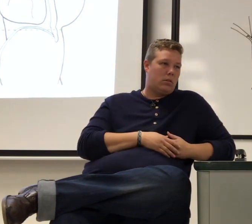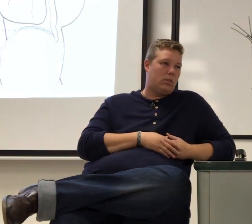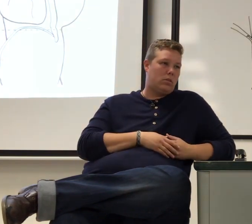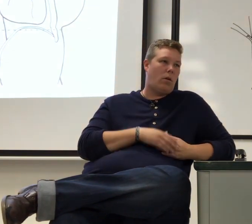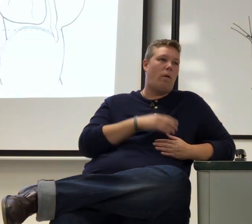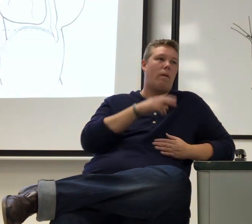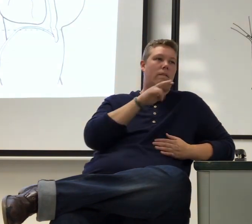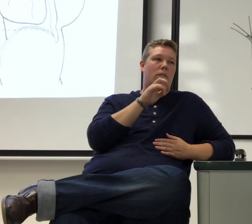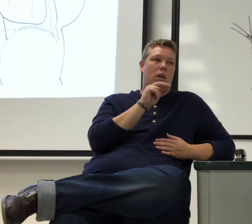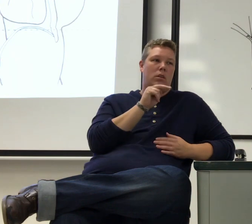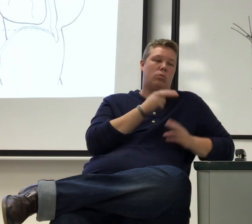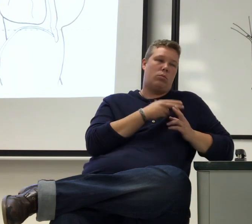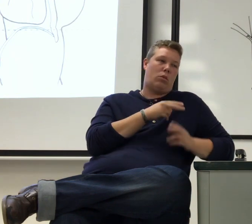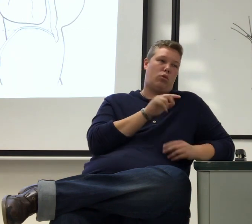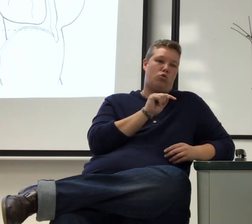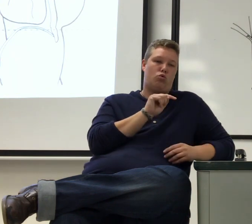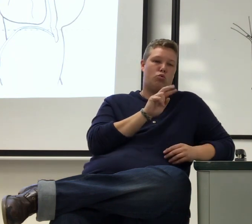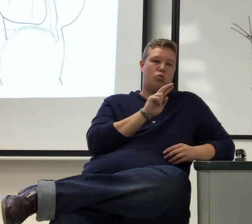tributaries.